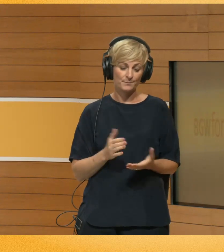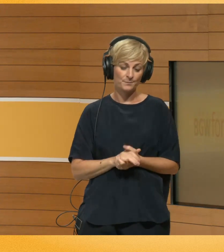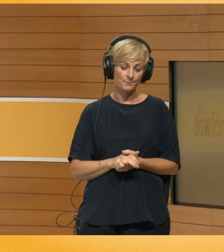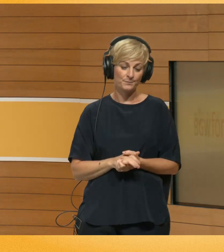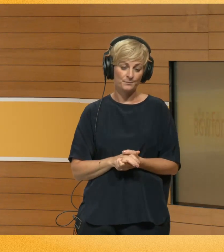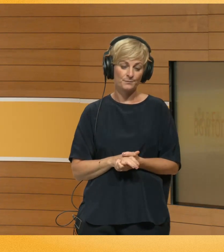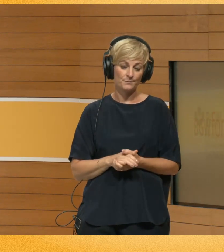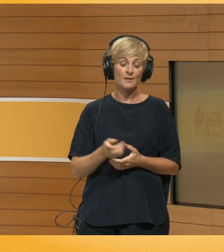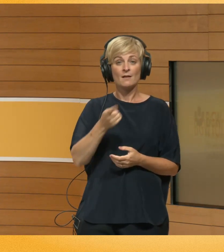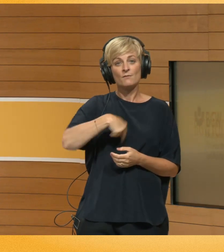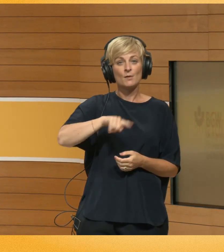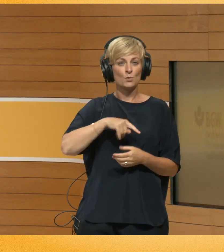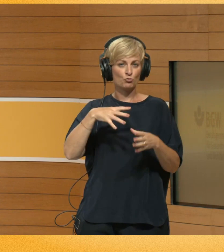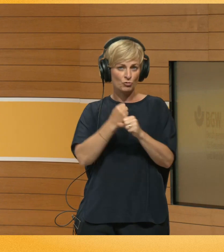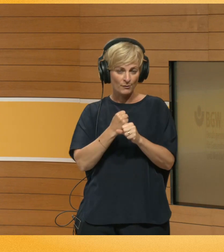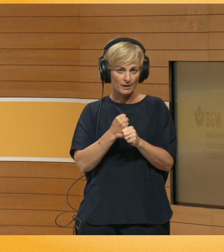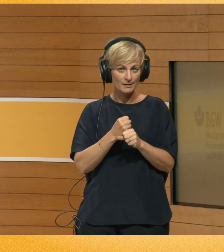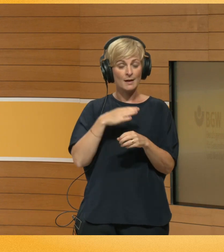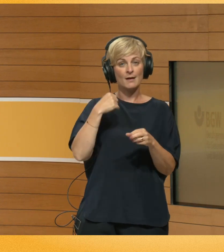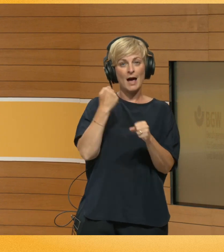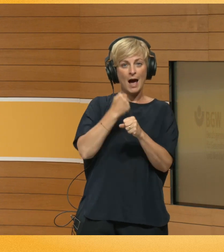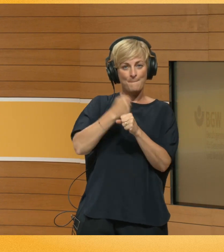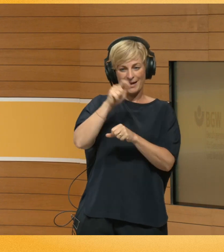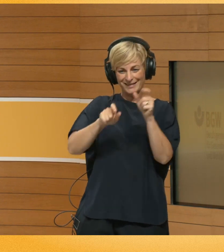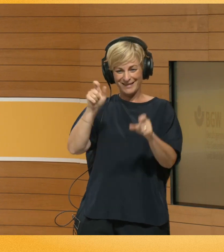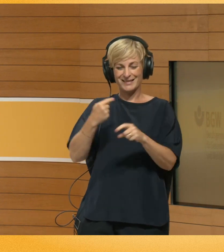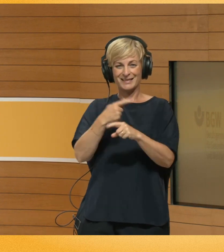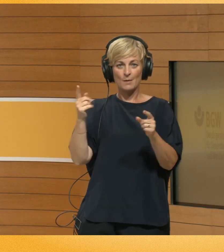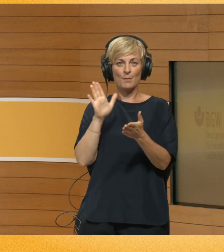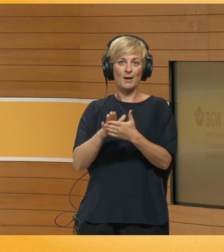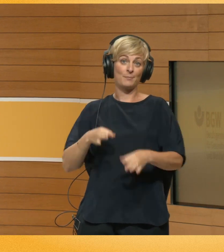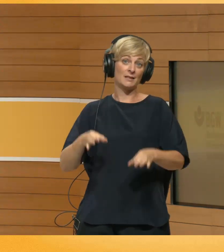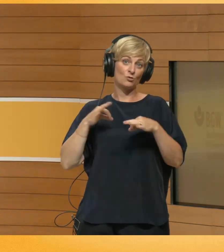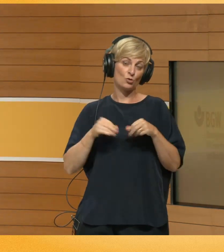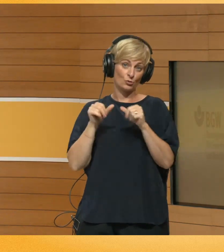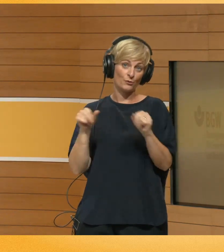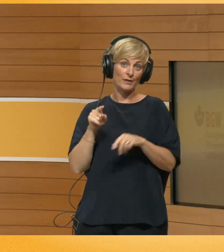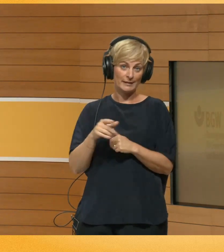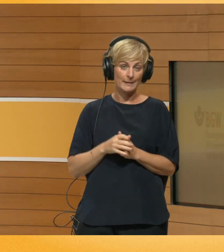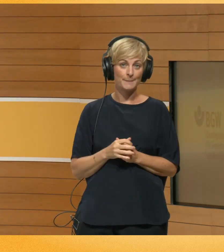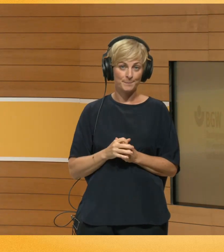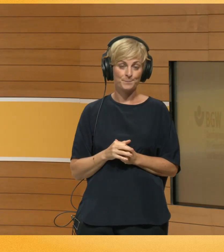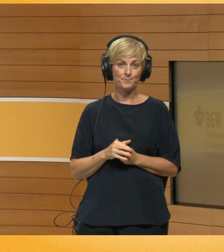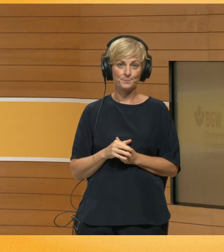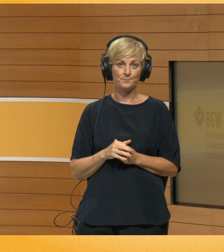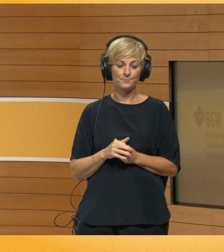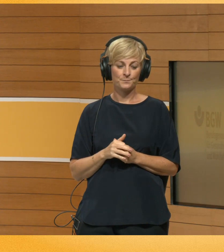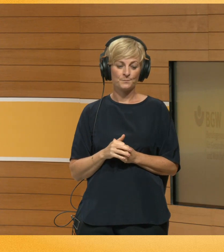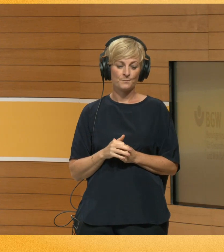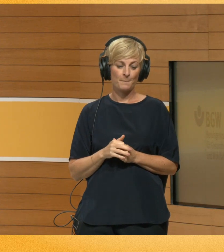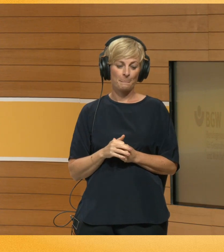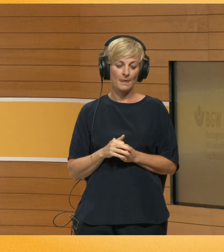about preparing for One Health, shall we say, pre-pandemic, and the reality is we're not